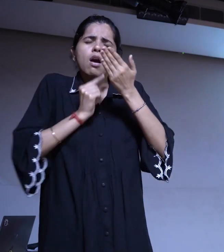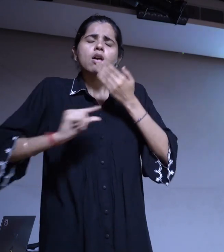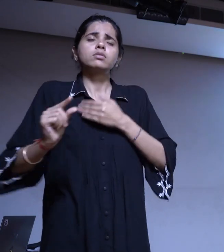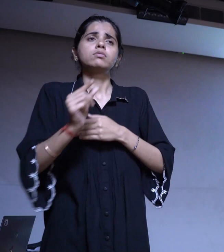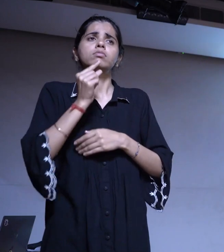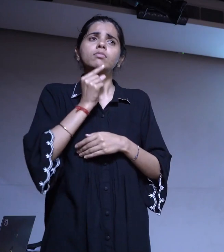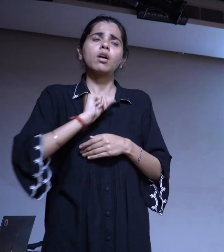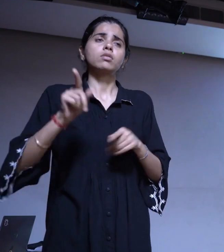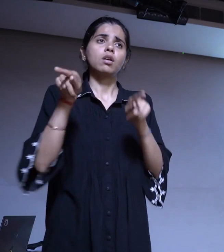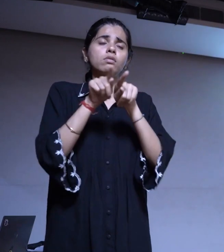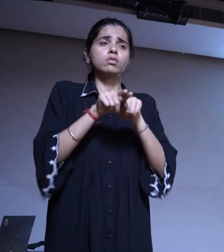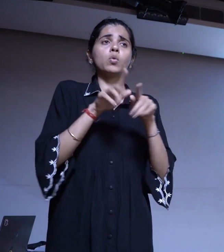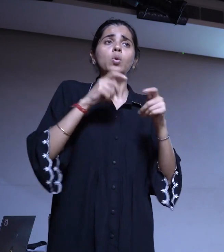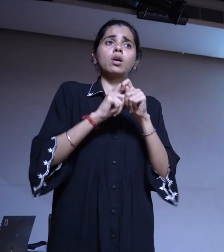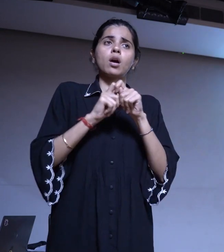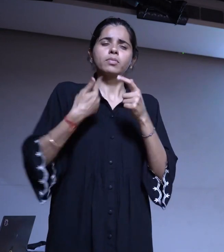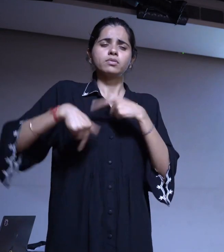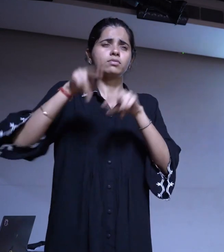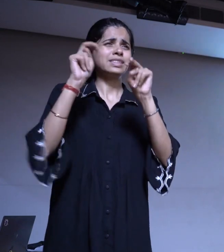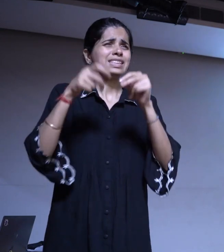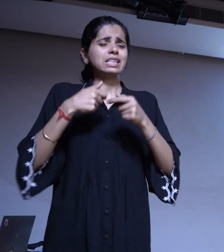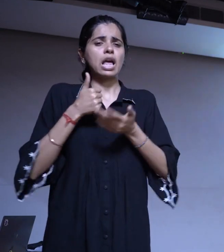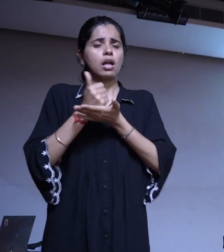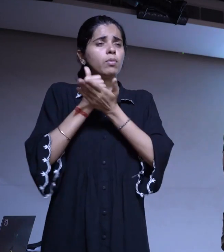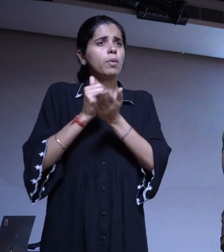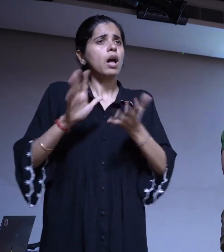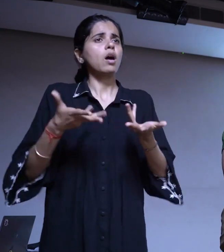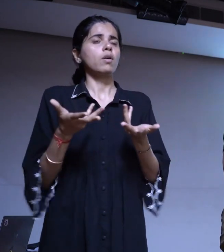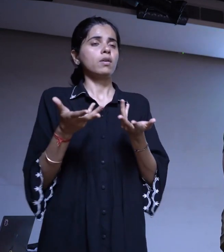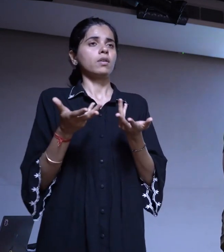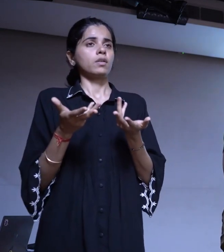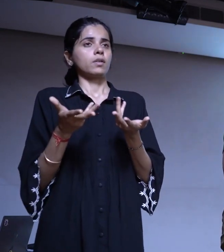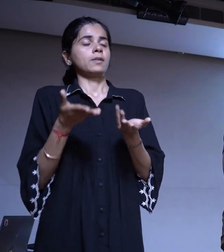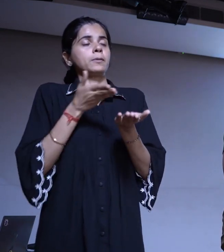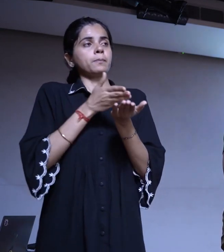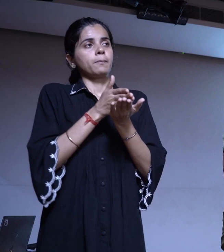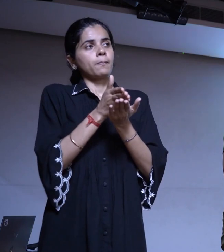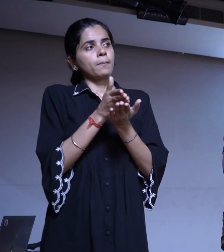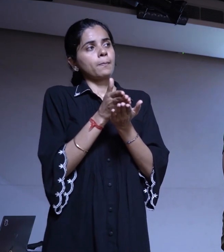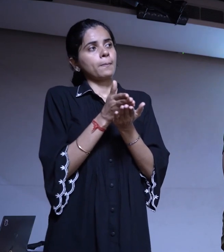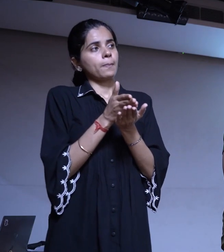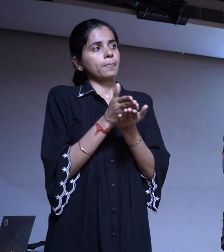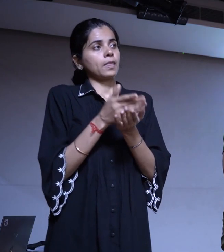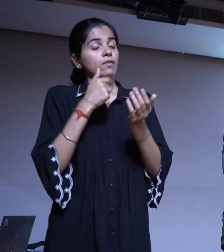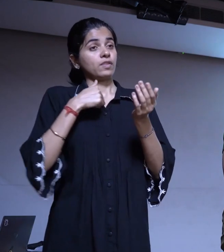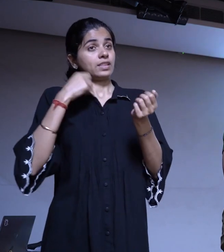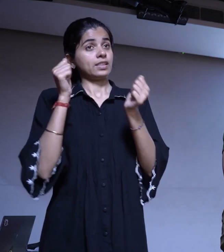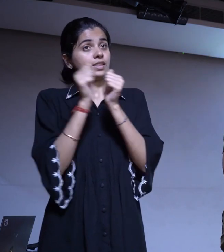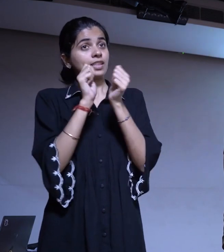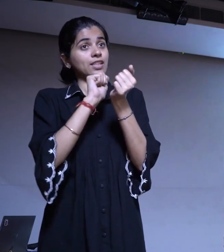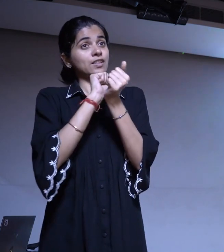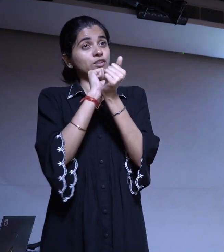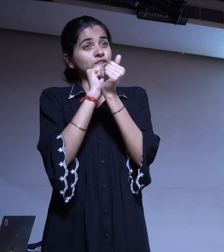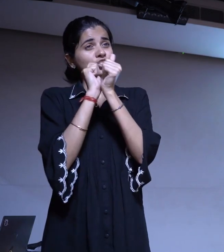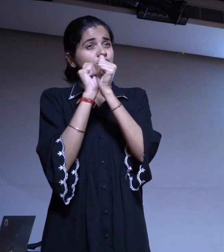is that we start looking at the needs of children okay so with um with changing we have